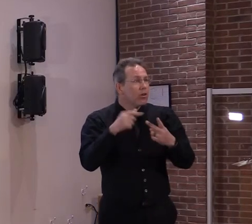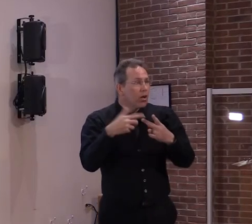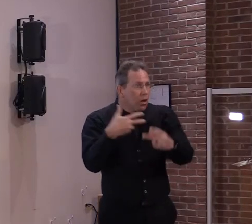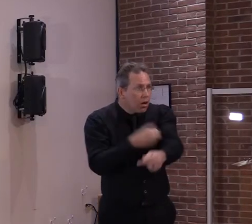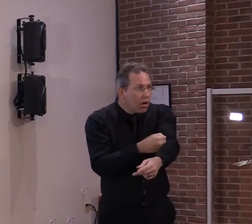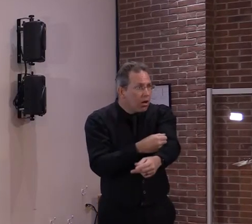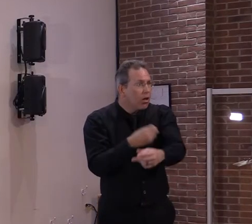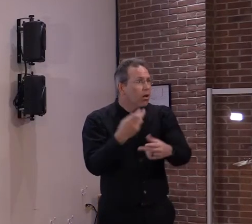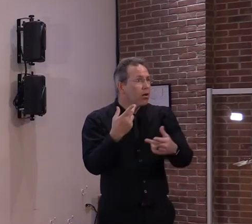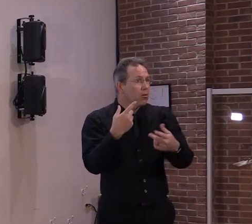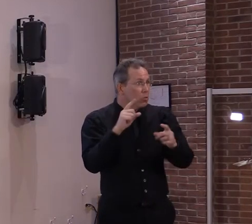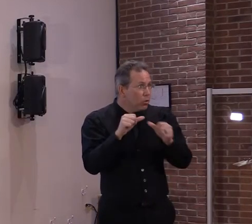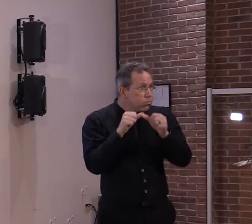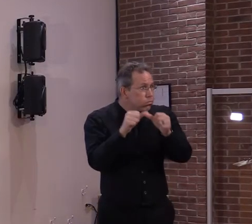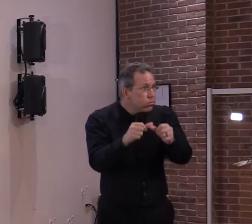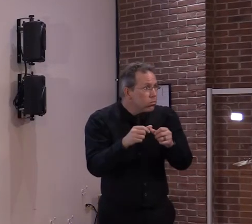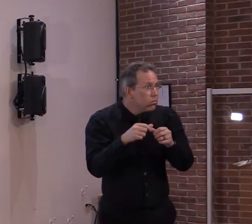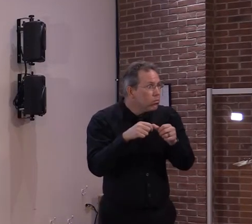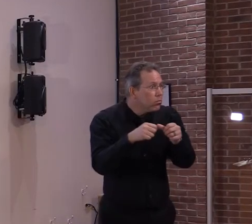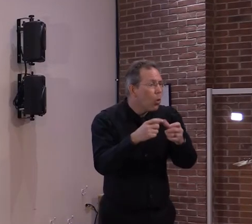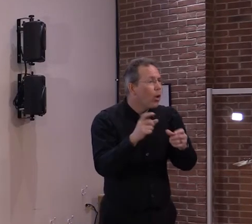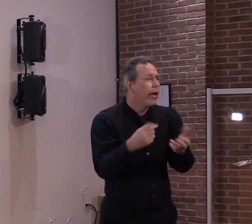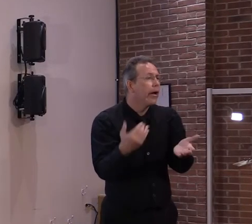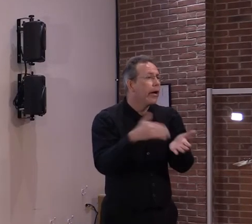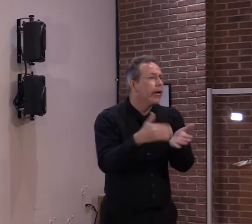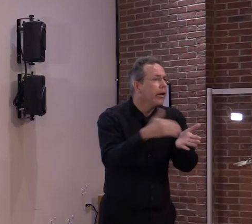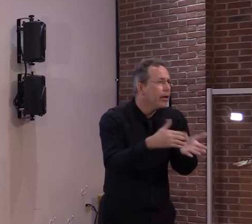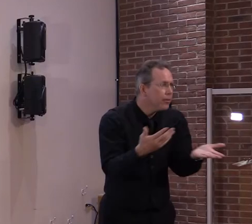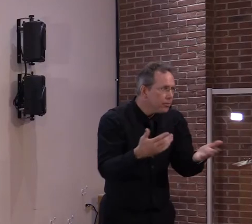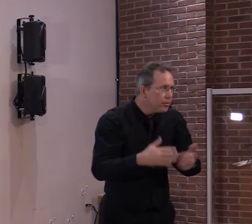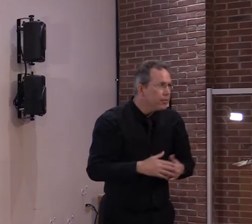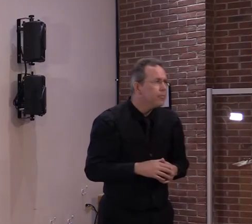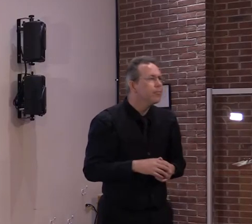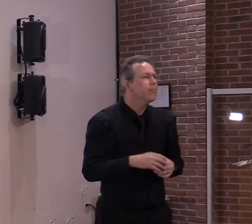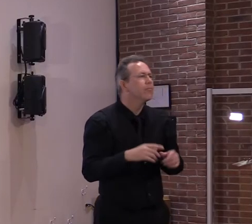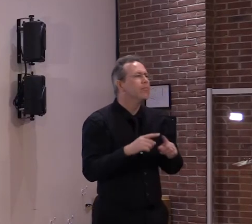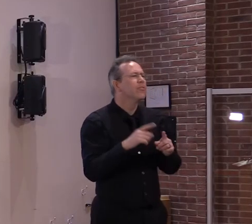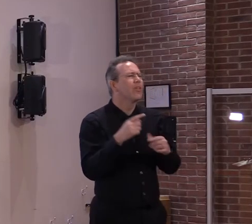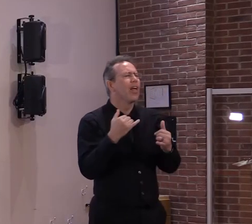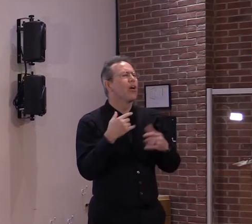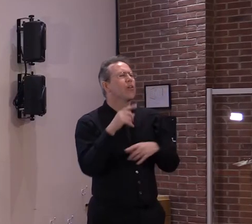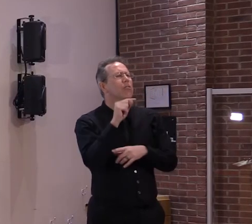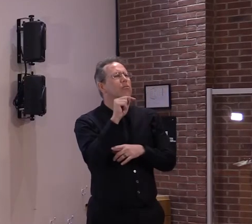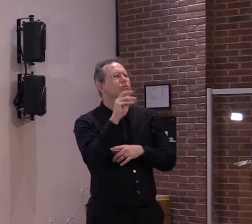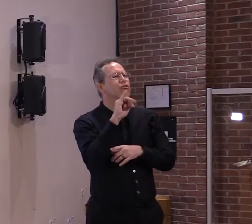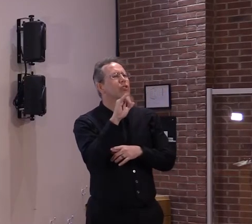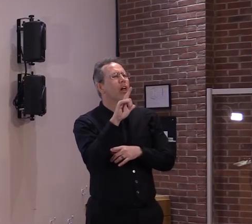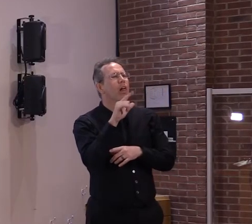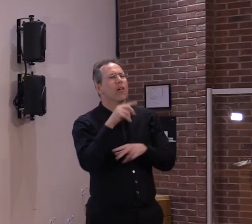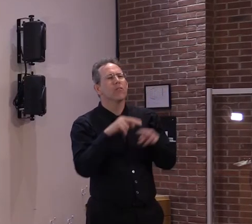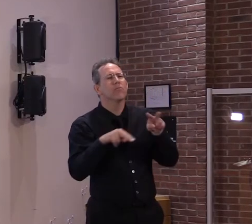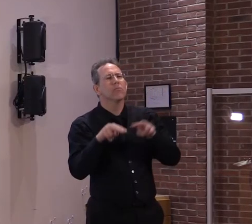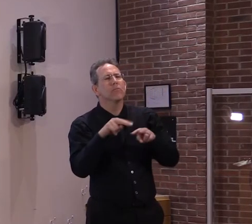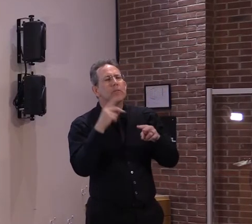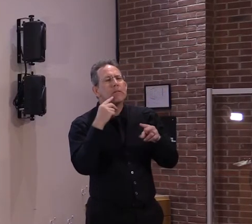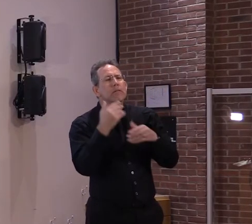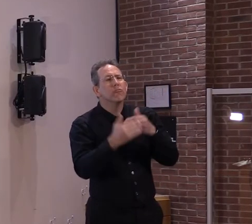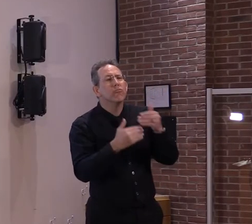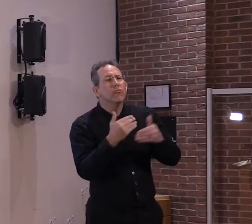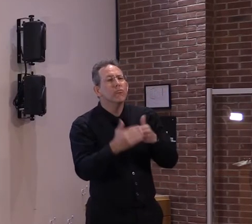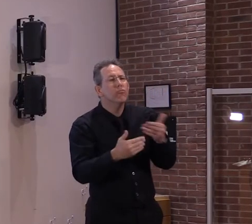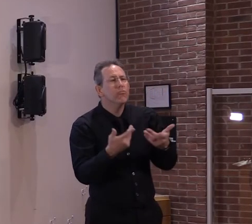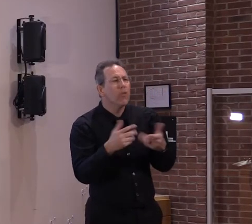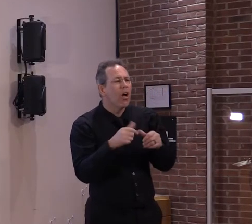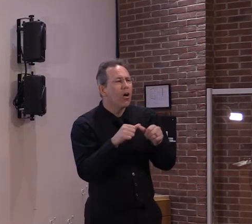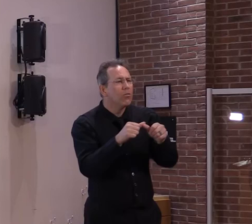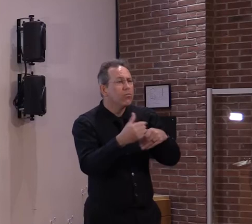shot. And these make sense to do as trials, because we want to be as impactful against this virus as we